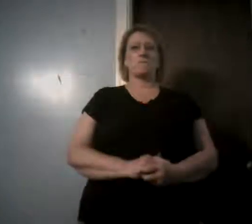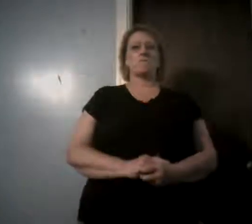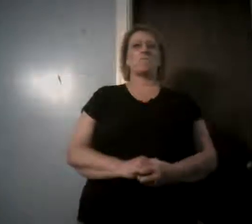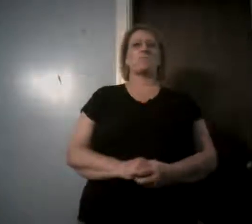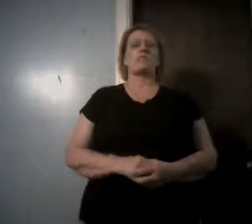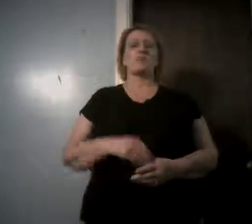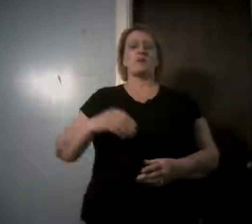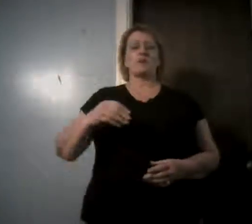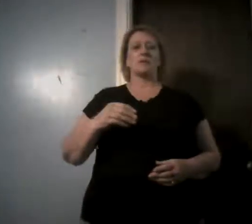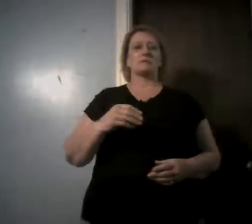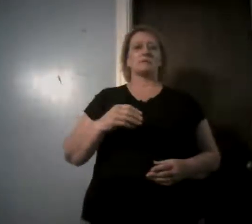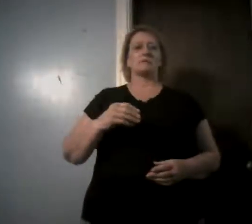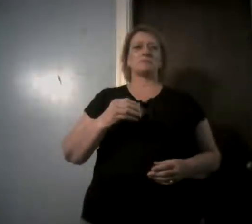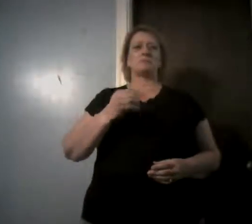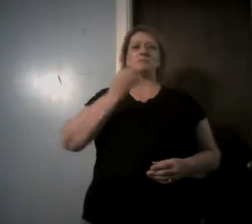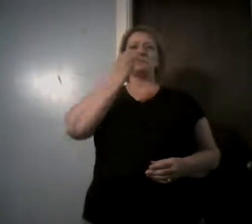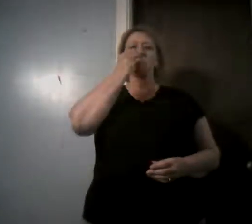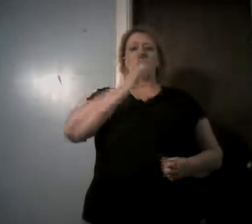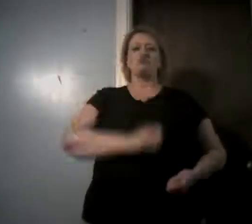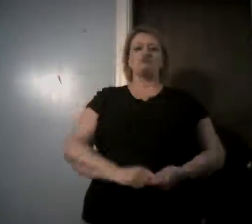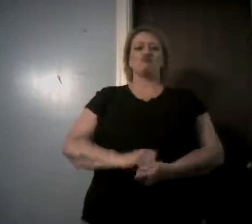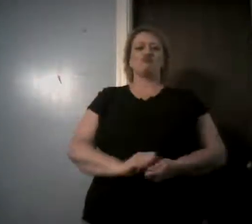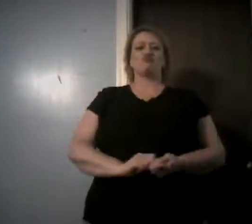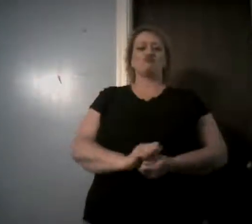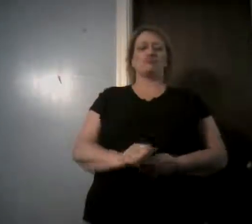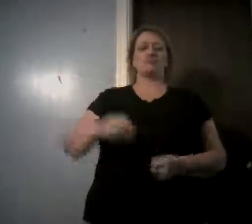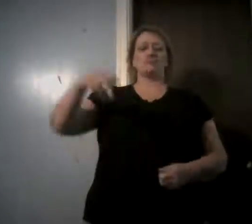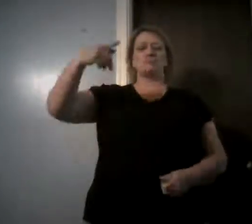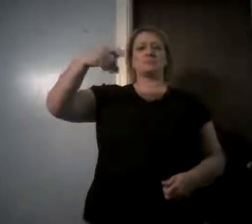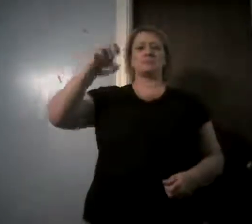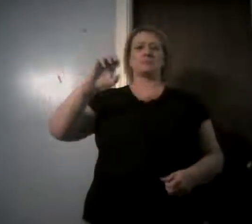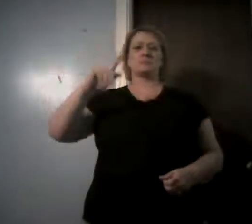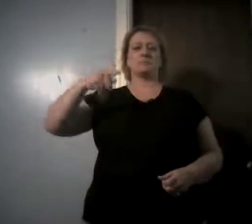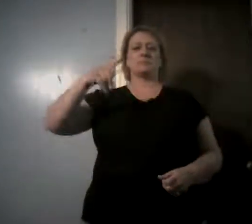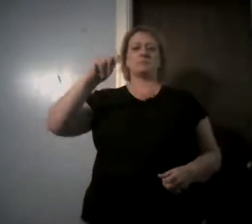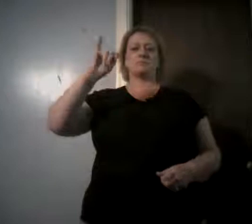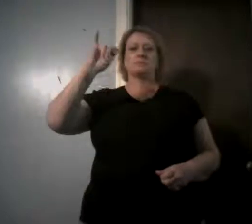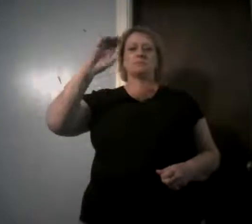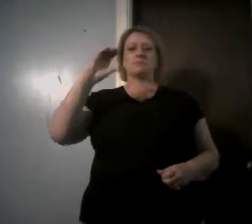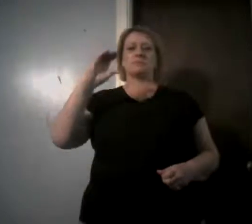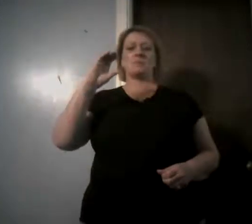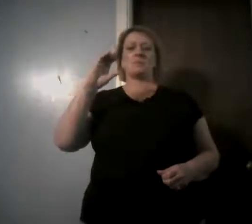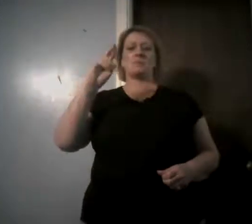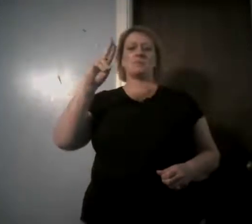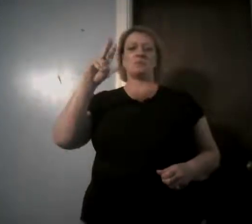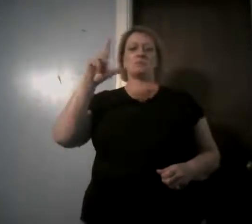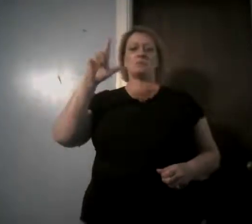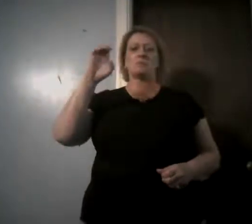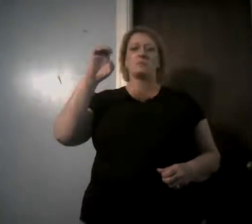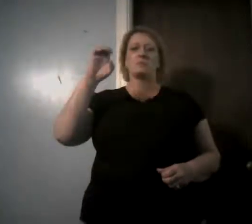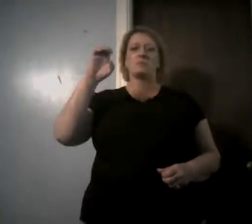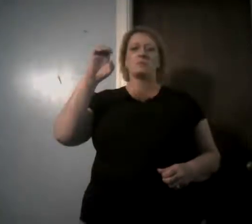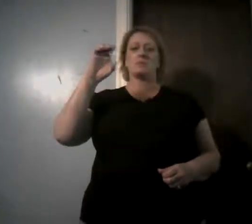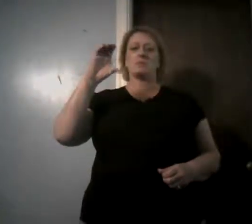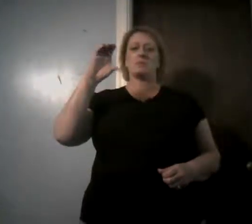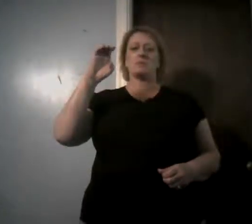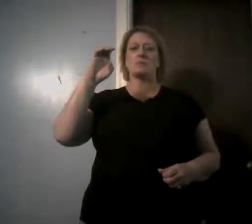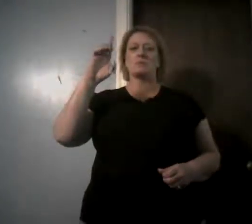Pecticosis, or holes or breaks in the protective lining of the duodenum, the upper part of